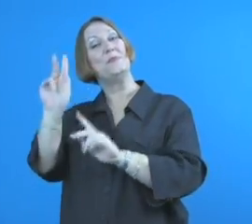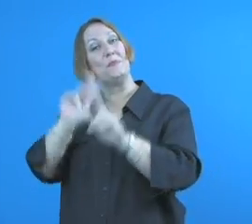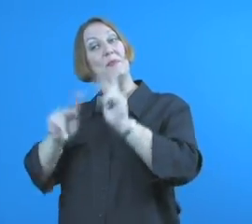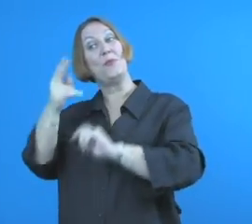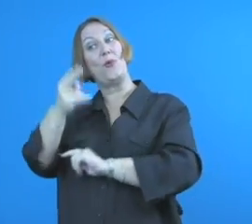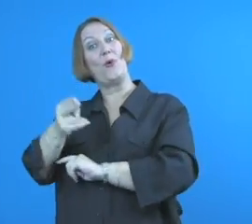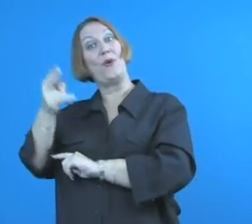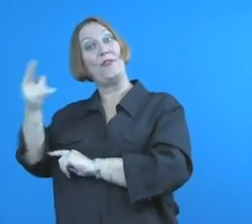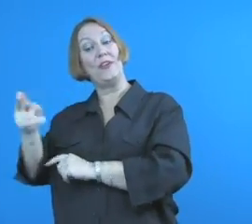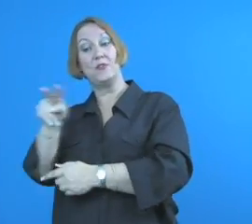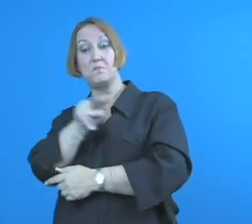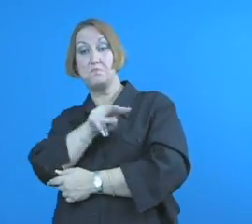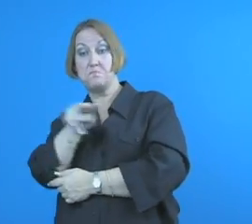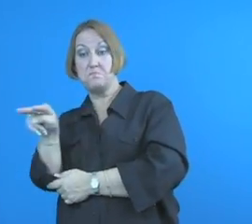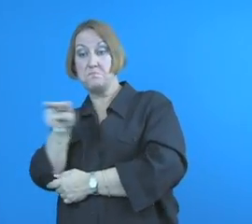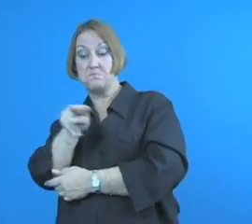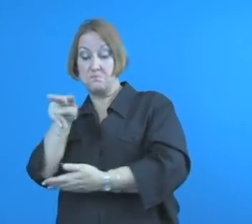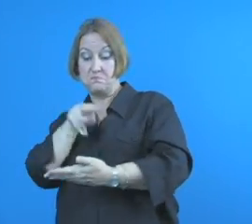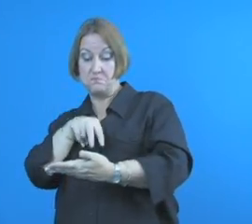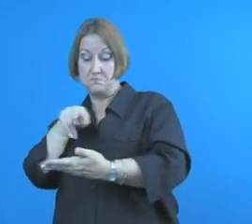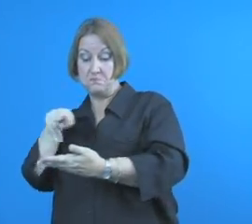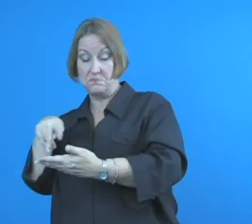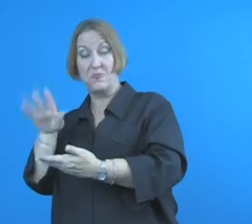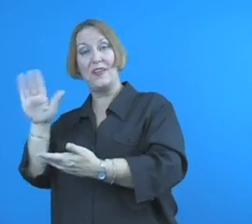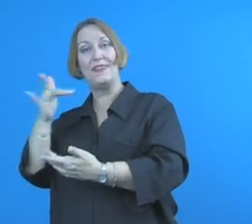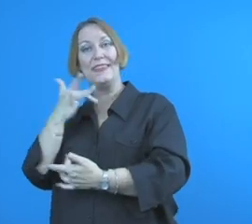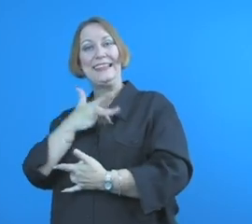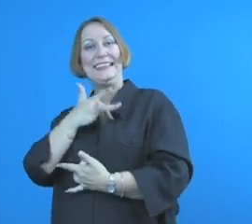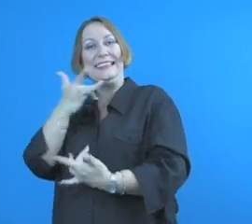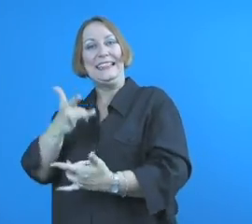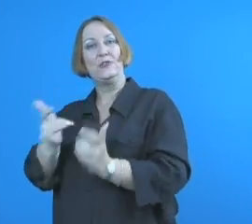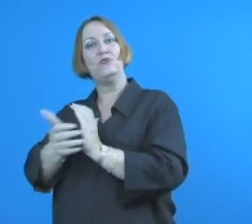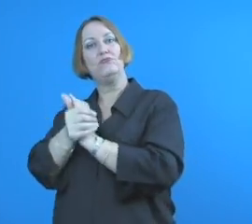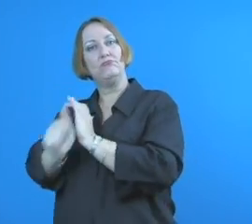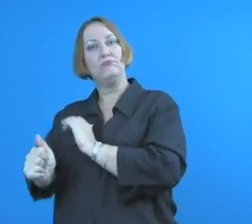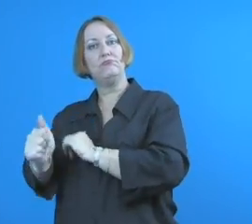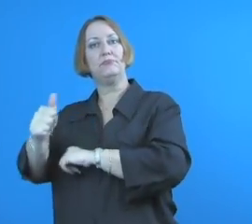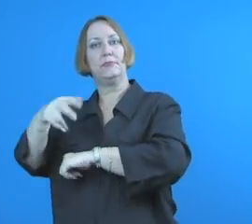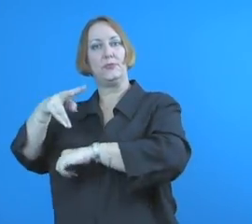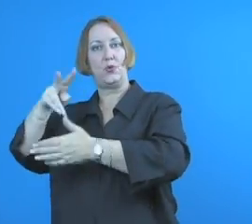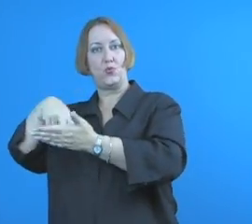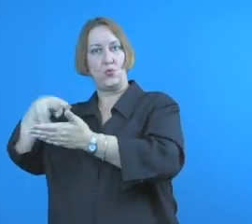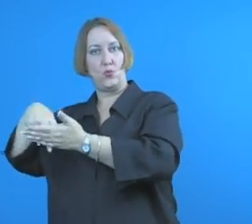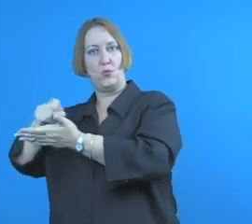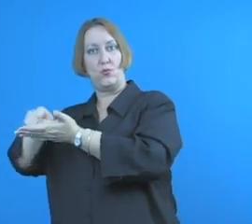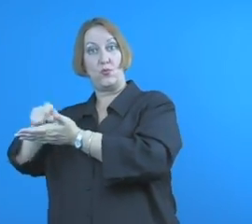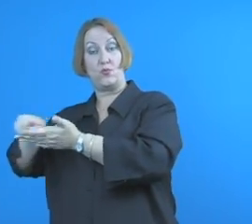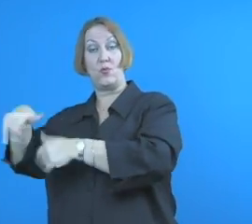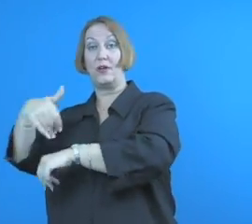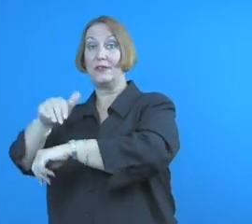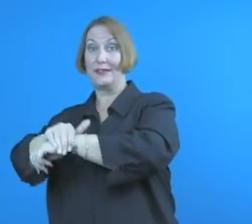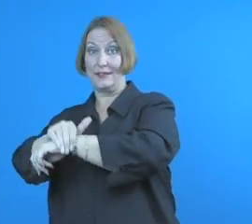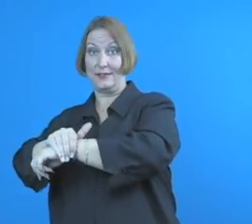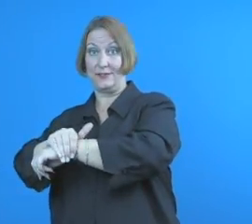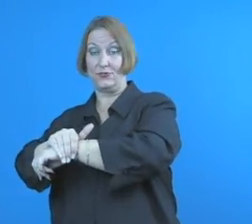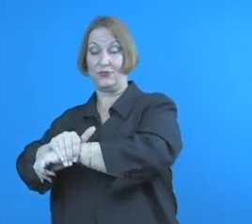primary language is English. However, large segments of deaf only use ASL, which has no roots in